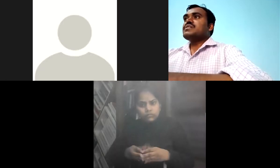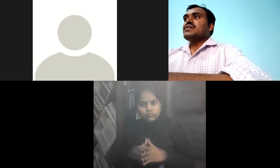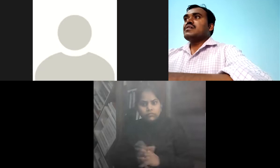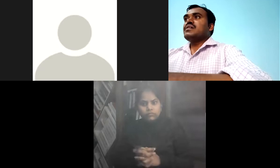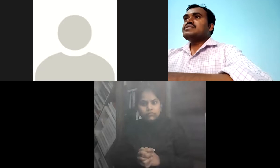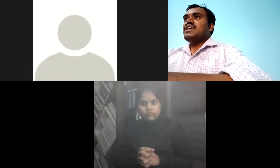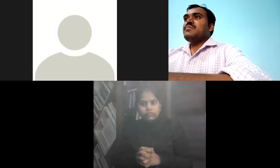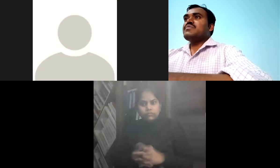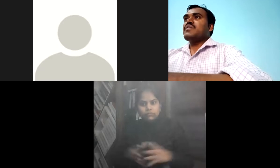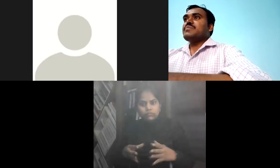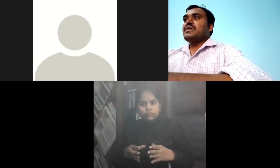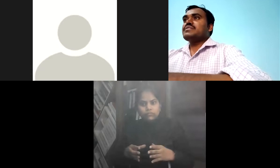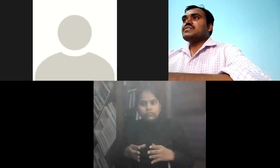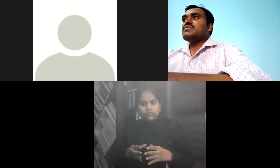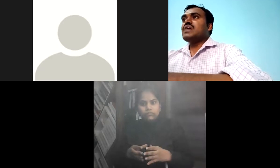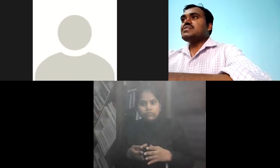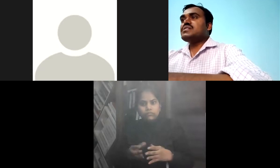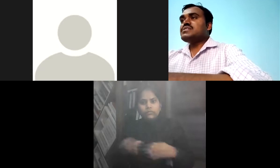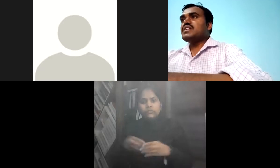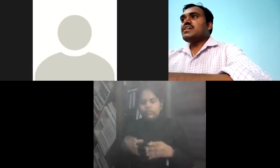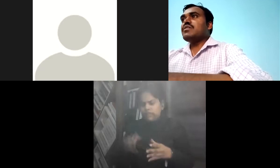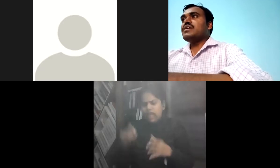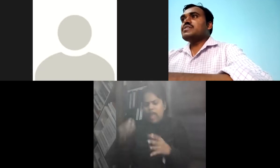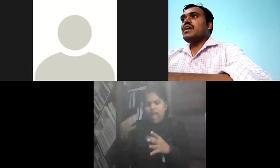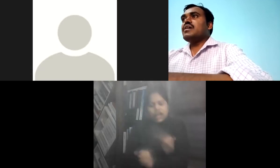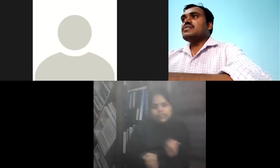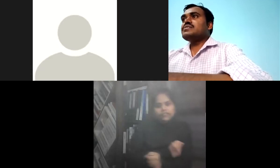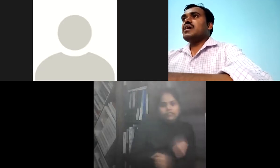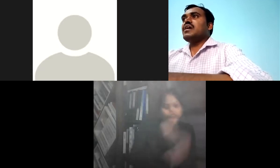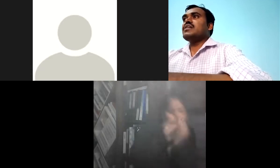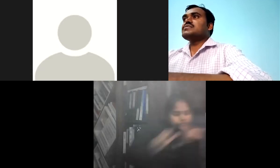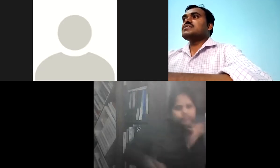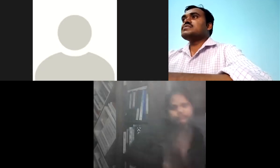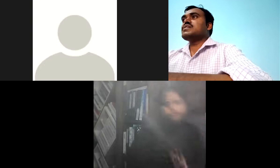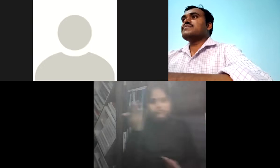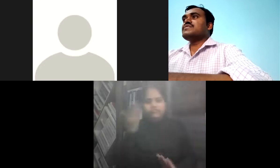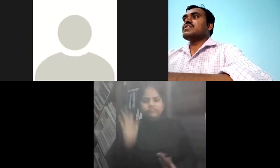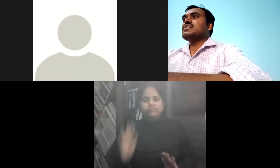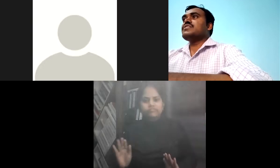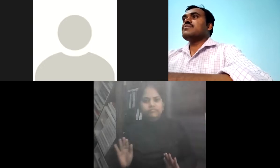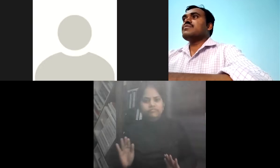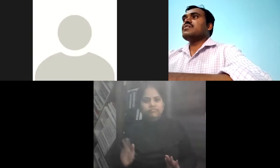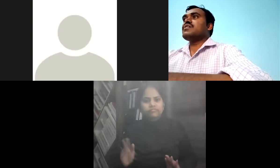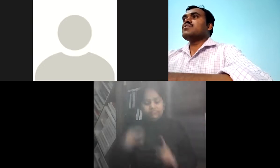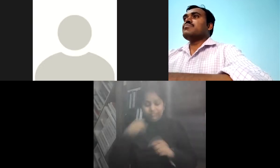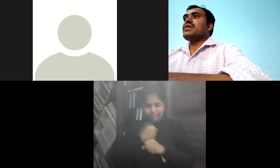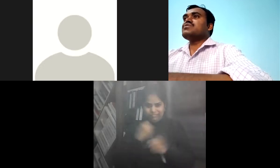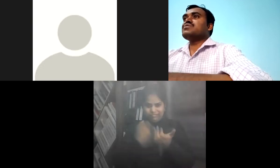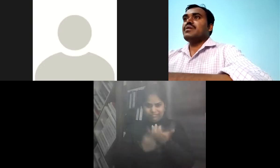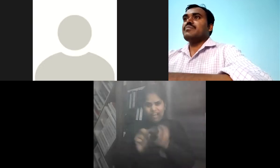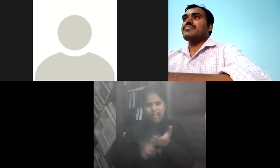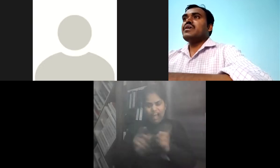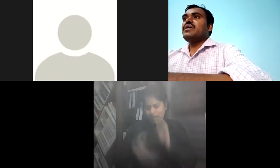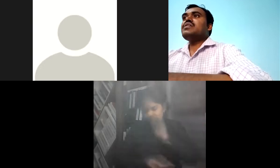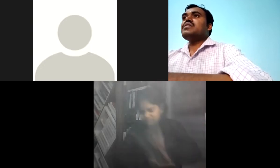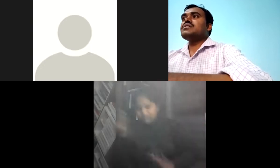saboteurs escaped from the place. It was Oscar's trick on SA and SS officials. They were no match to